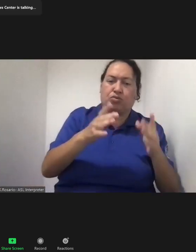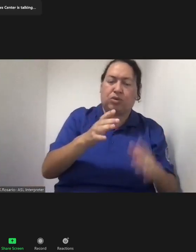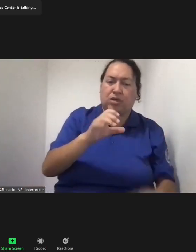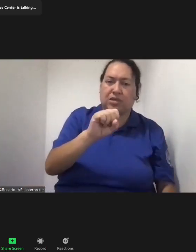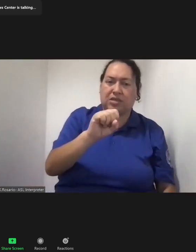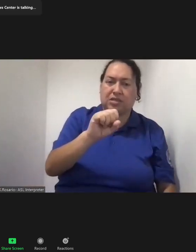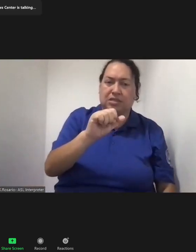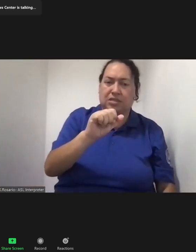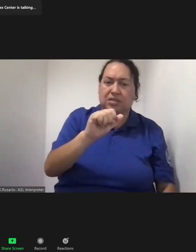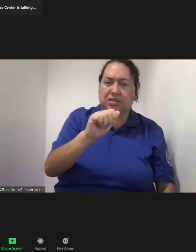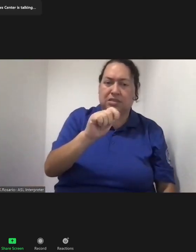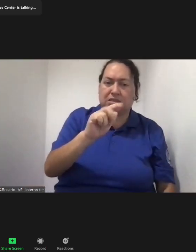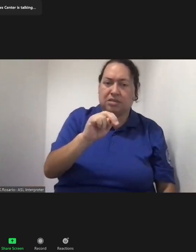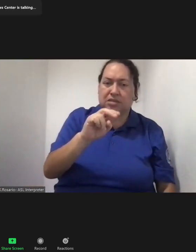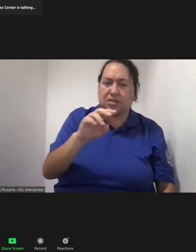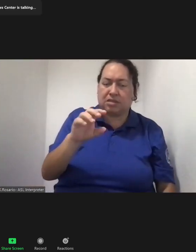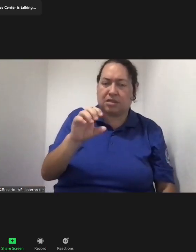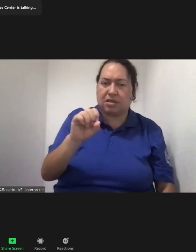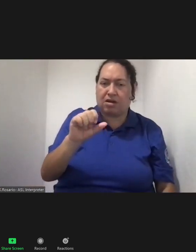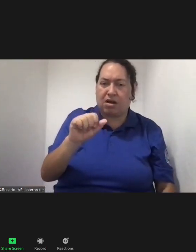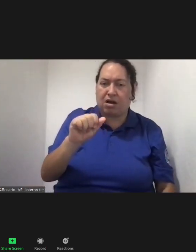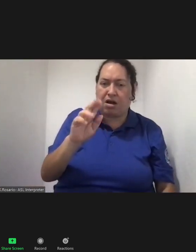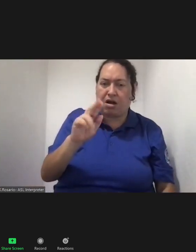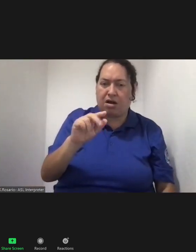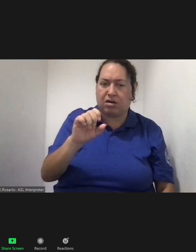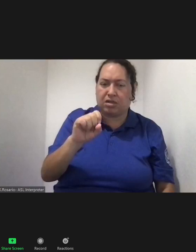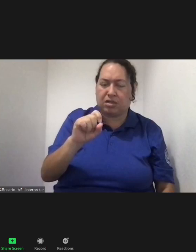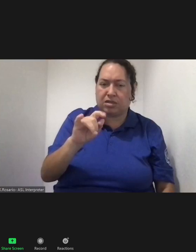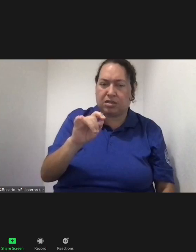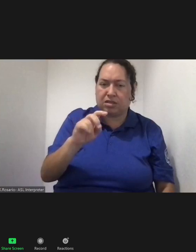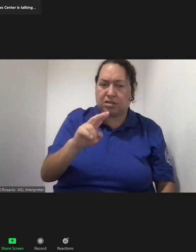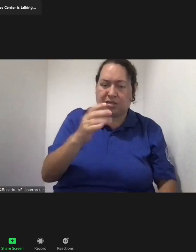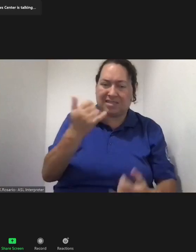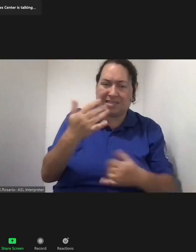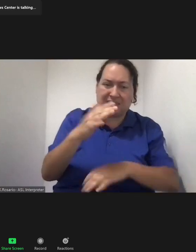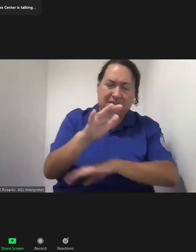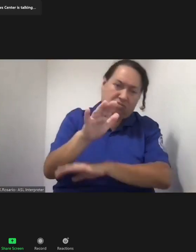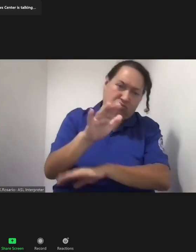Director, during GVB's board meeting this afternoon,